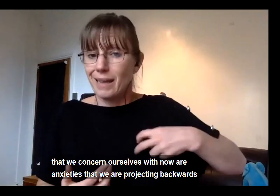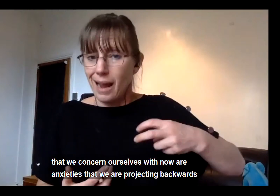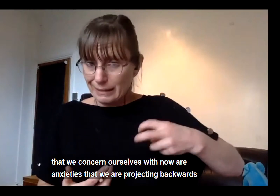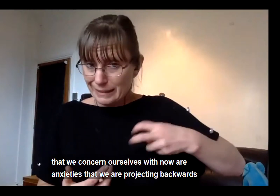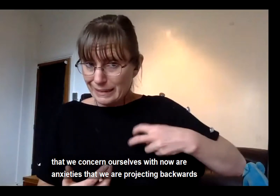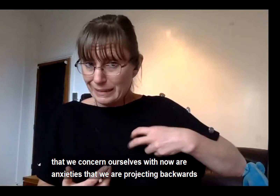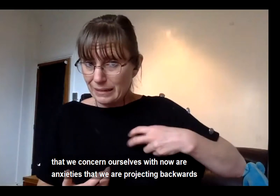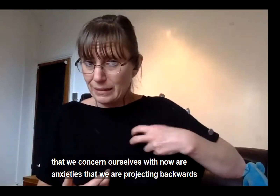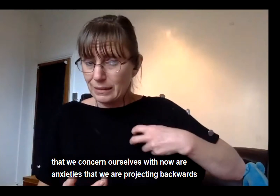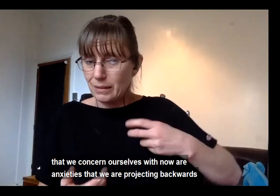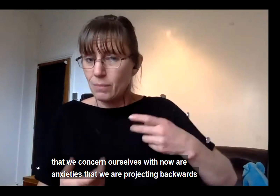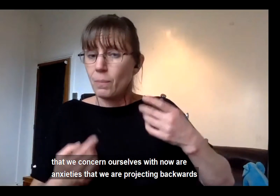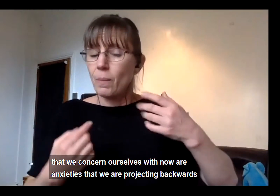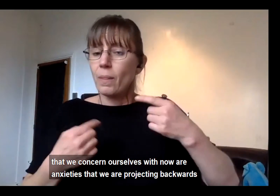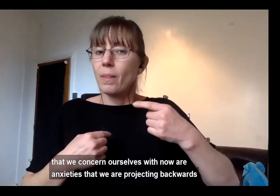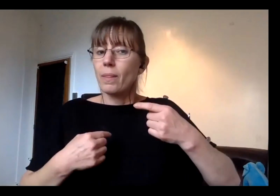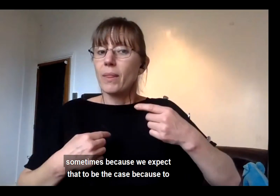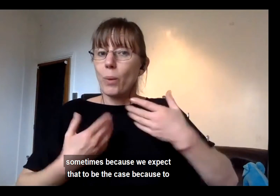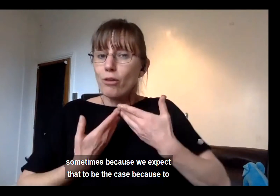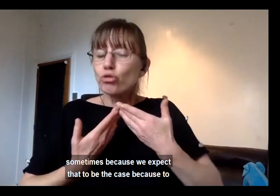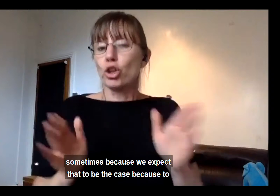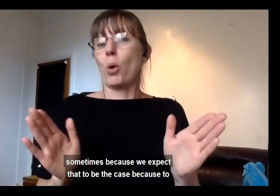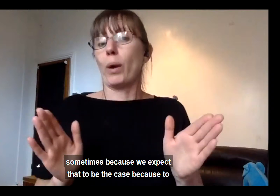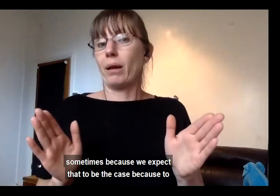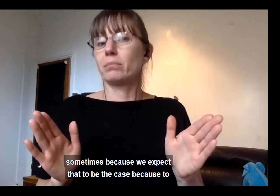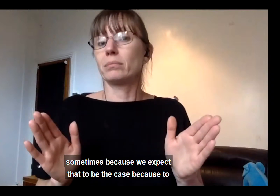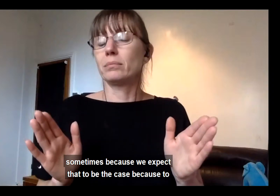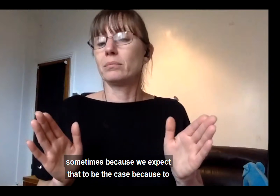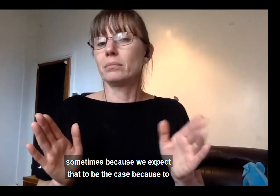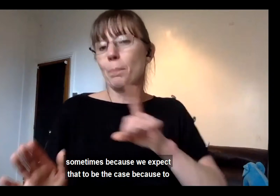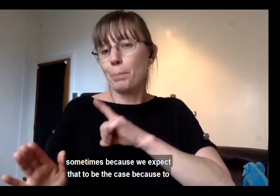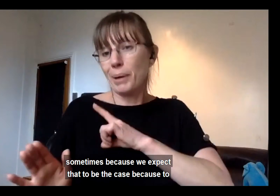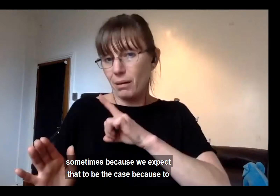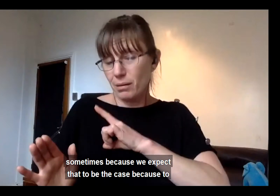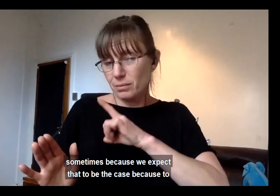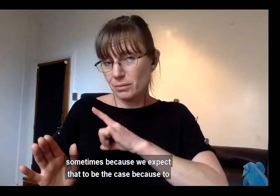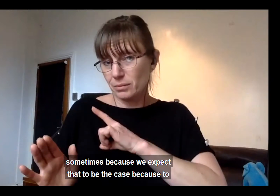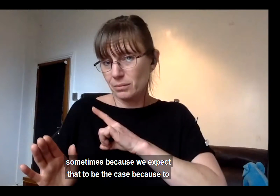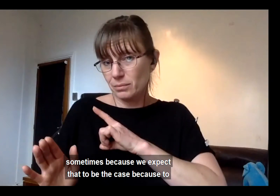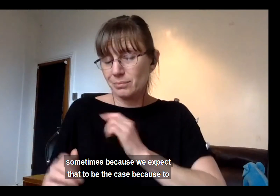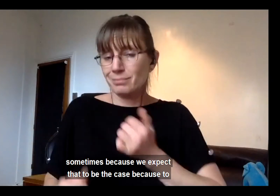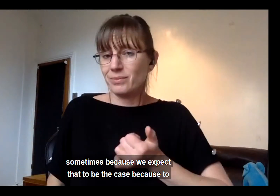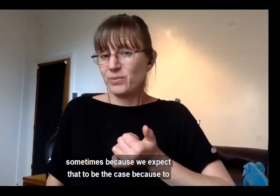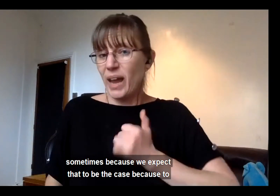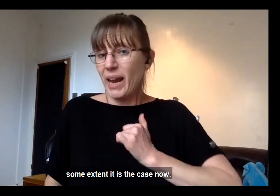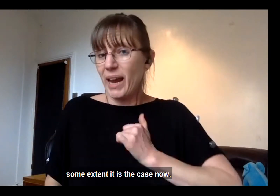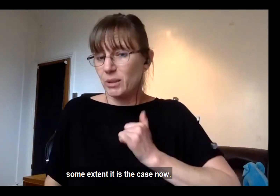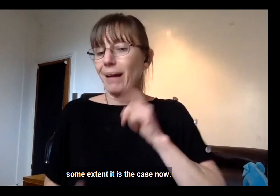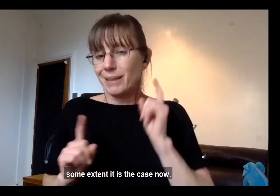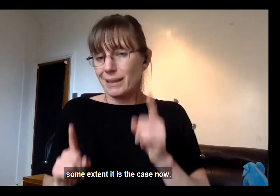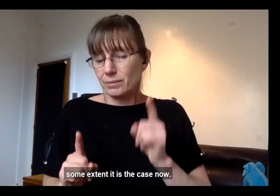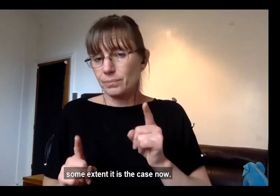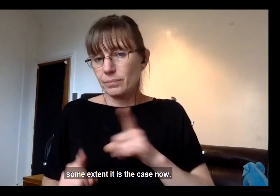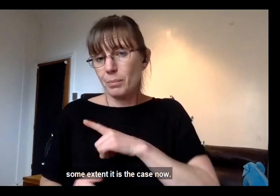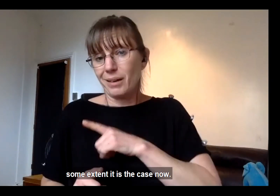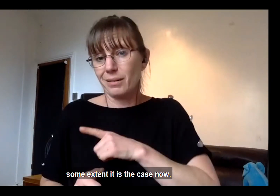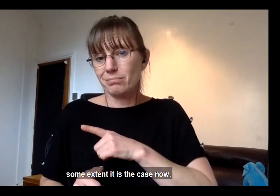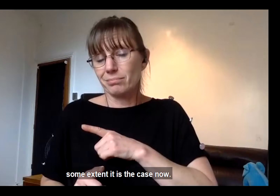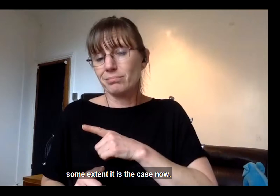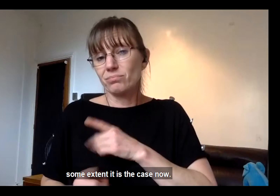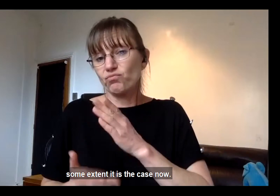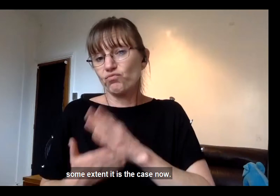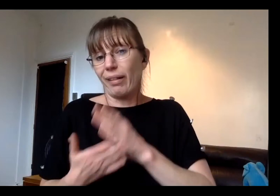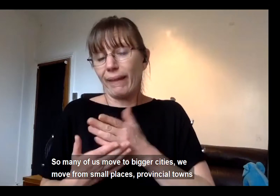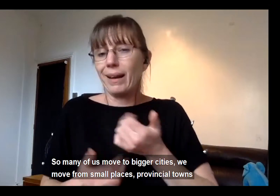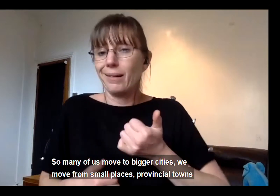are projecting backwards sometimes, because we expect that to be the case, because to some extent it is the case